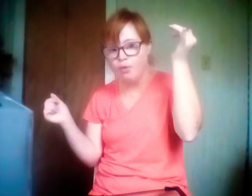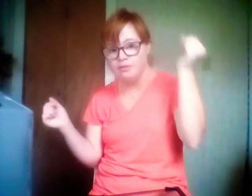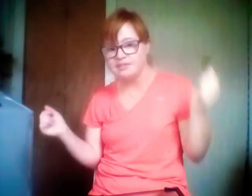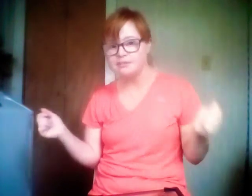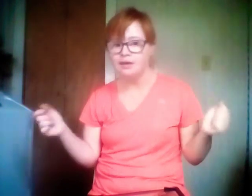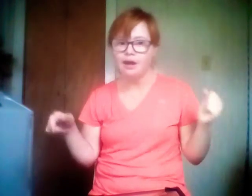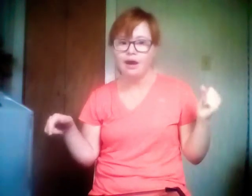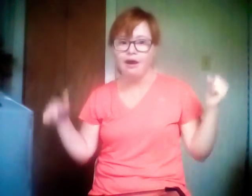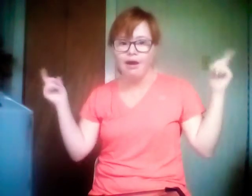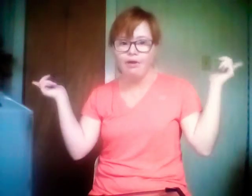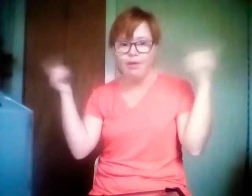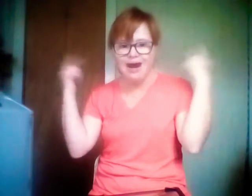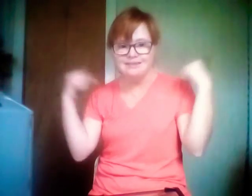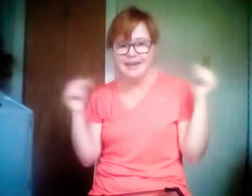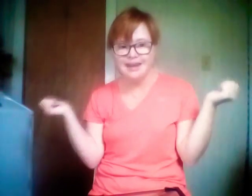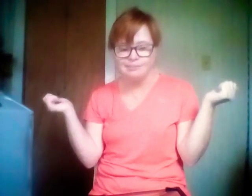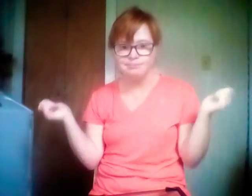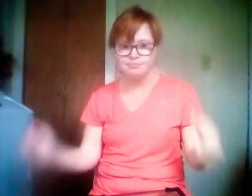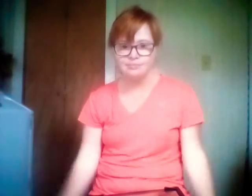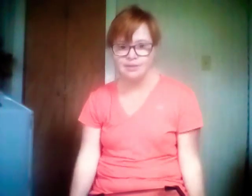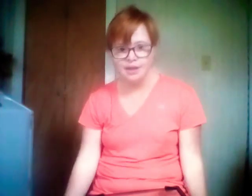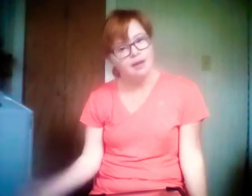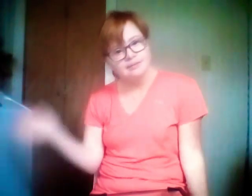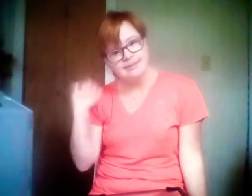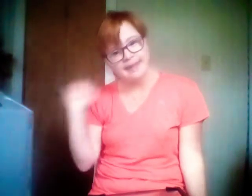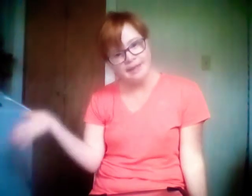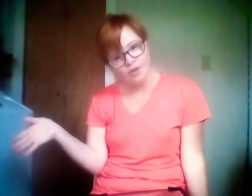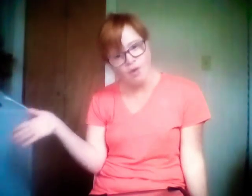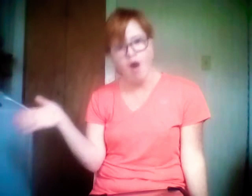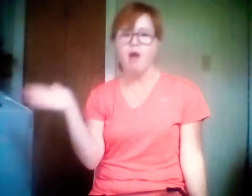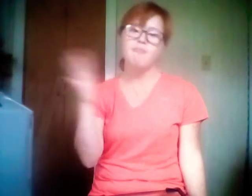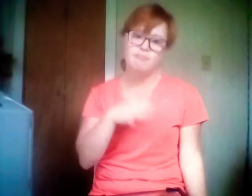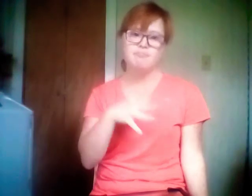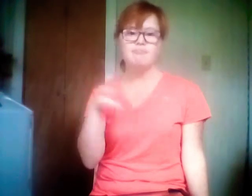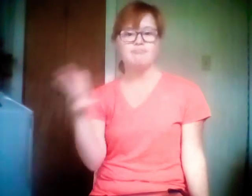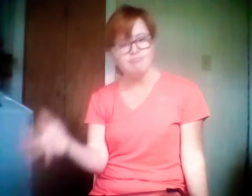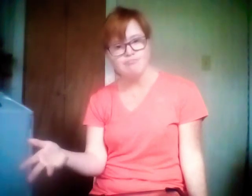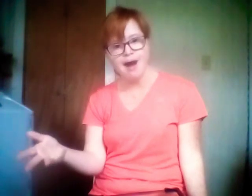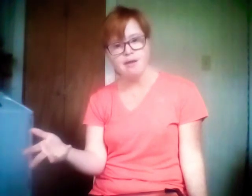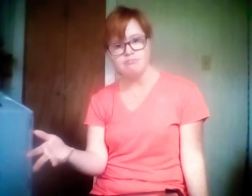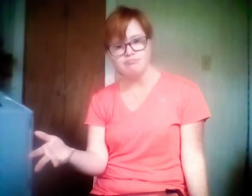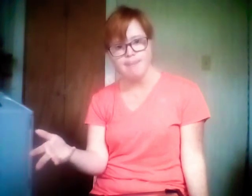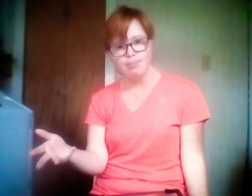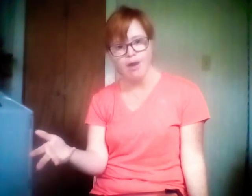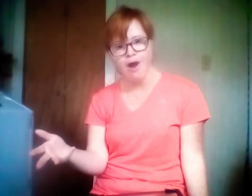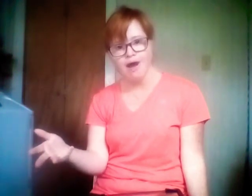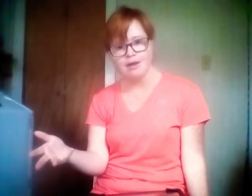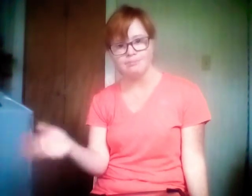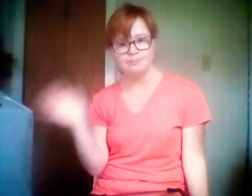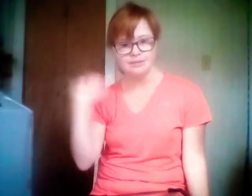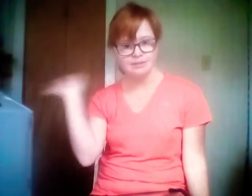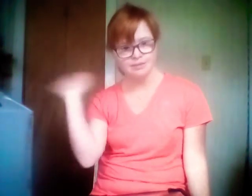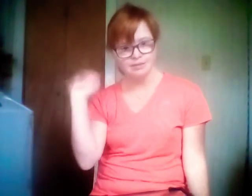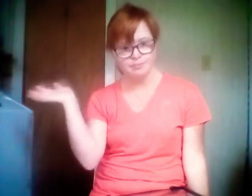temples. Oh, idea. See you on my blog.